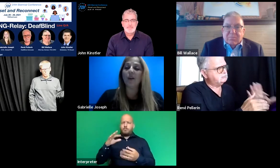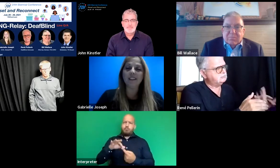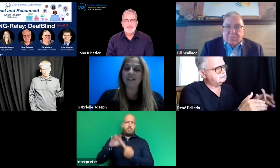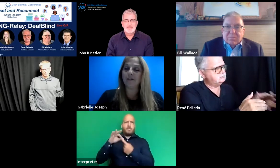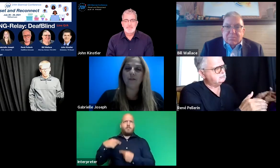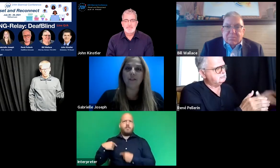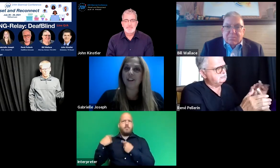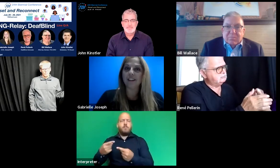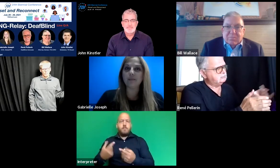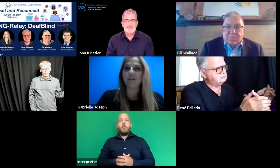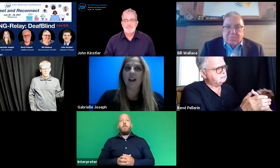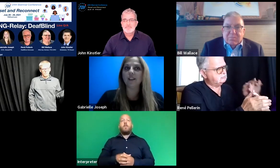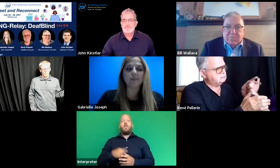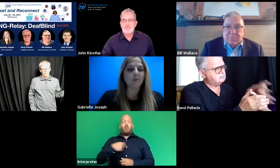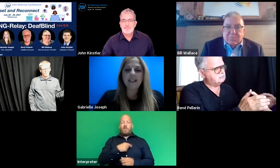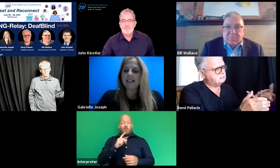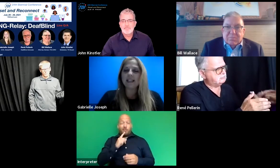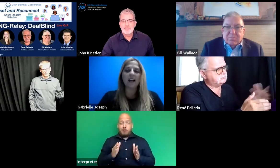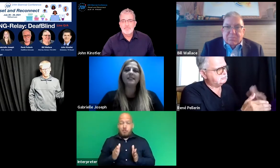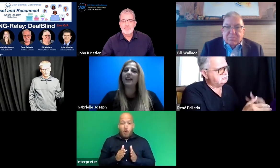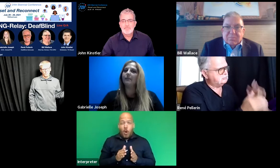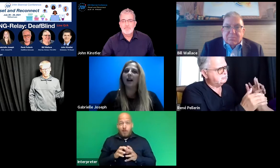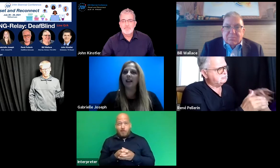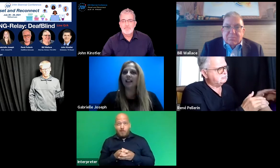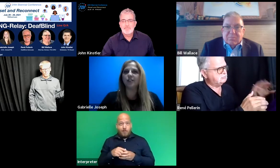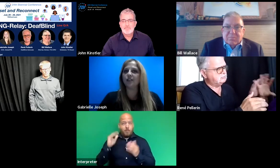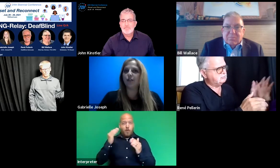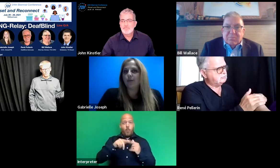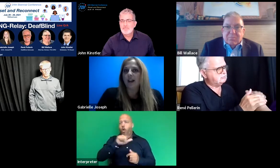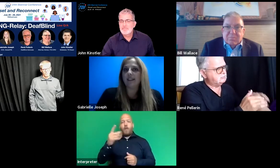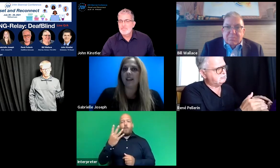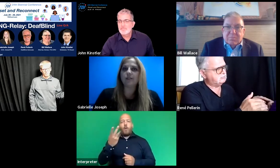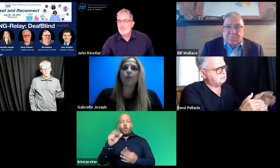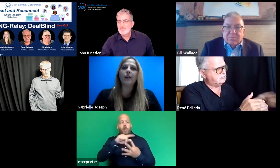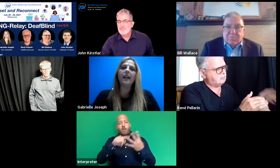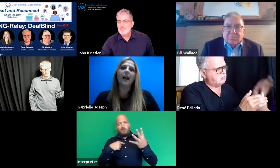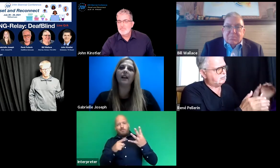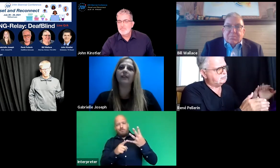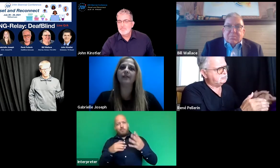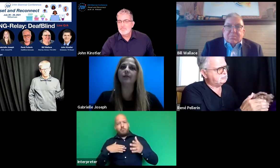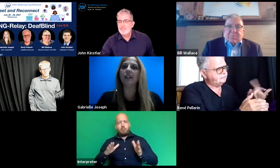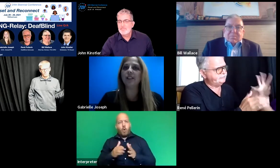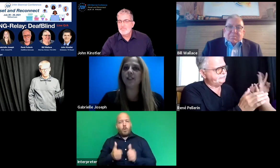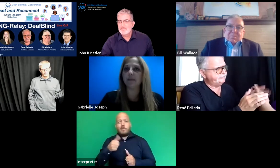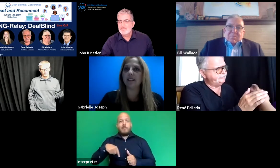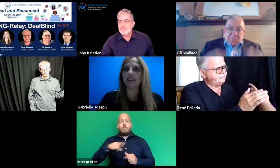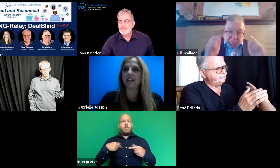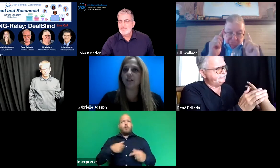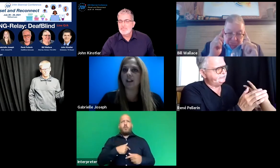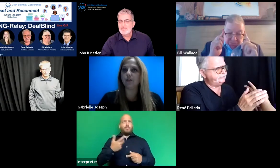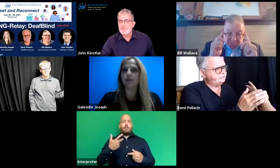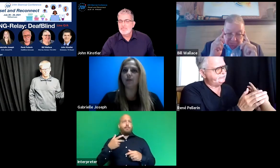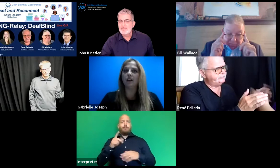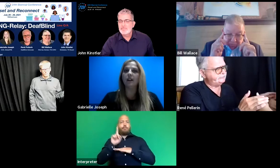are the smallest of the 4 VRS providers, but we cannot stand by and just do nothing. So we have really jumped in